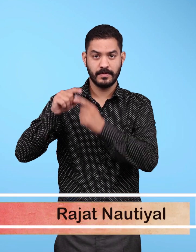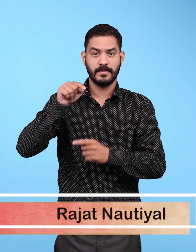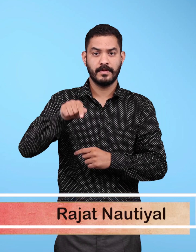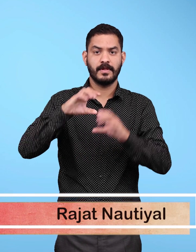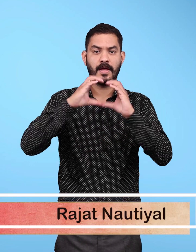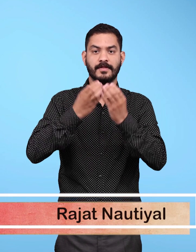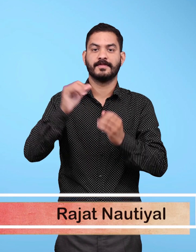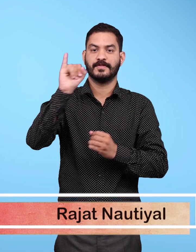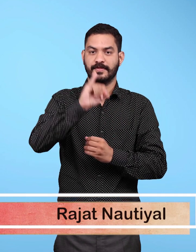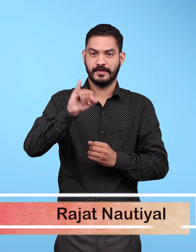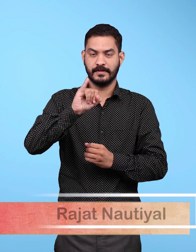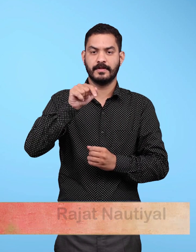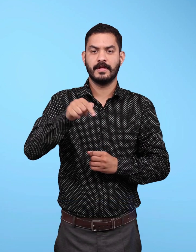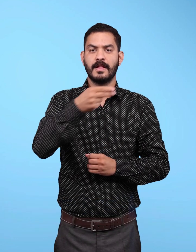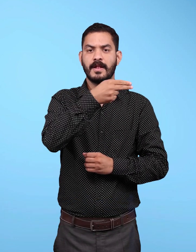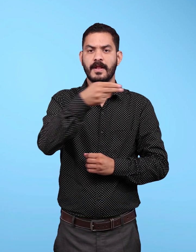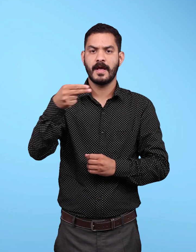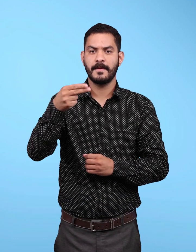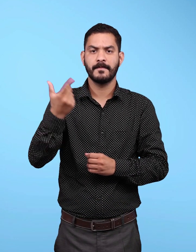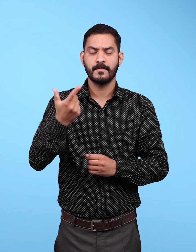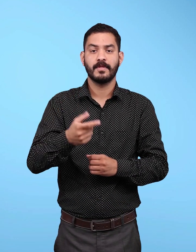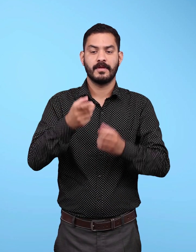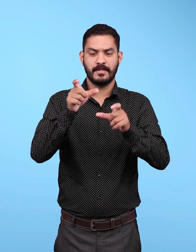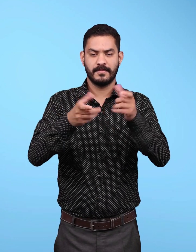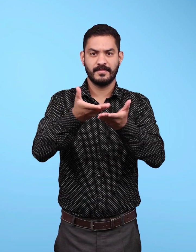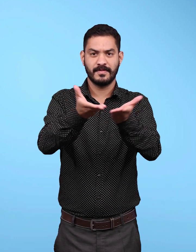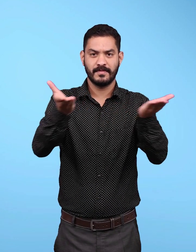for Class 6th, entitled Our Pasts 1.